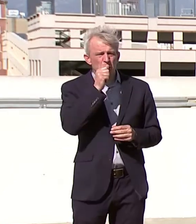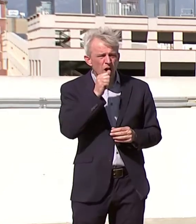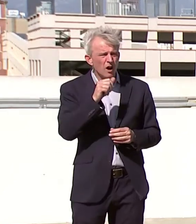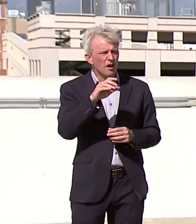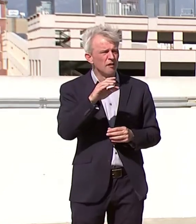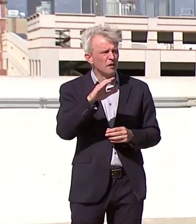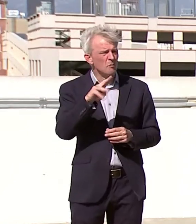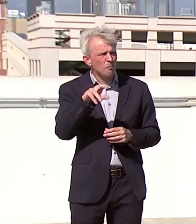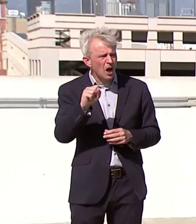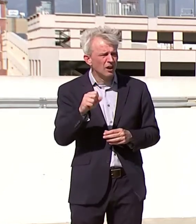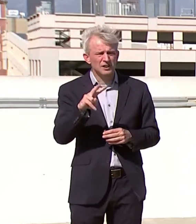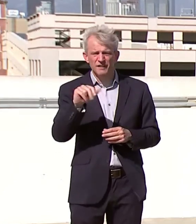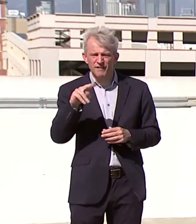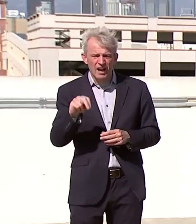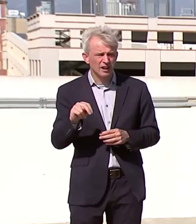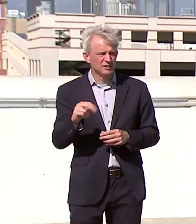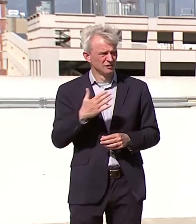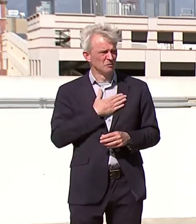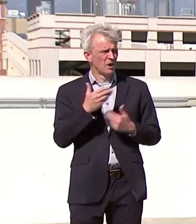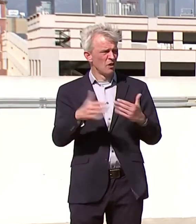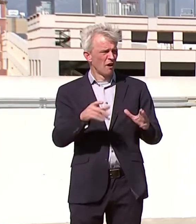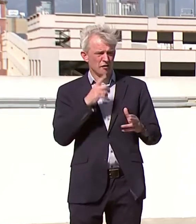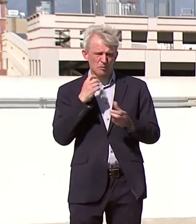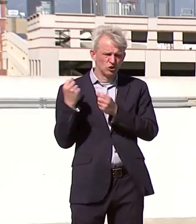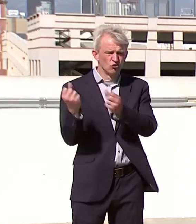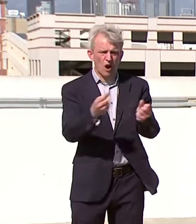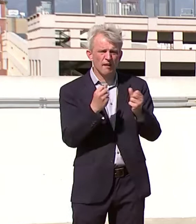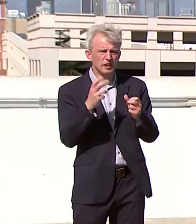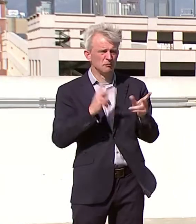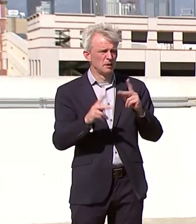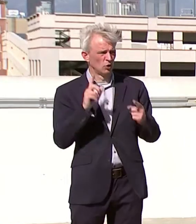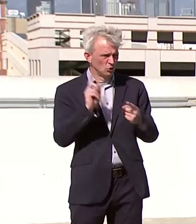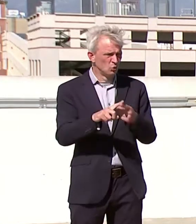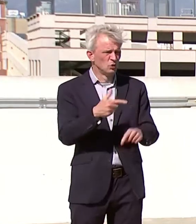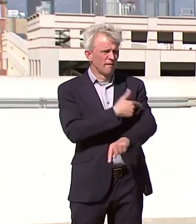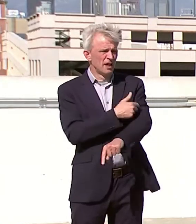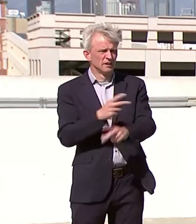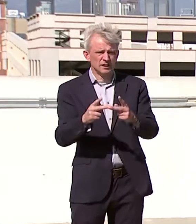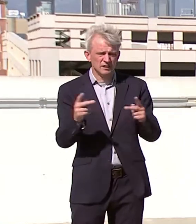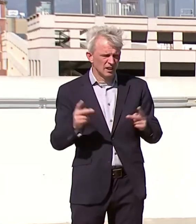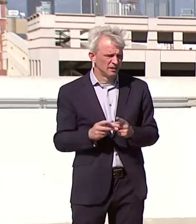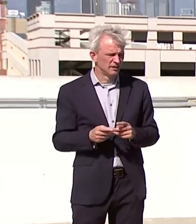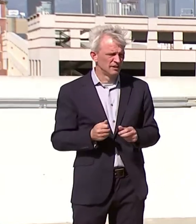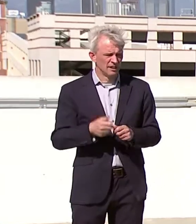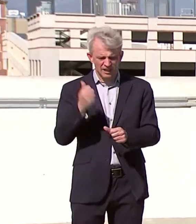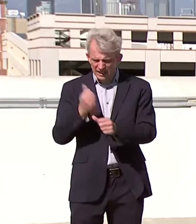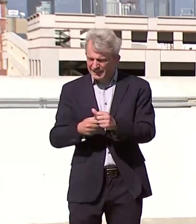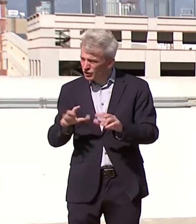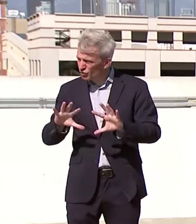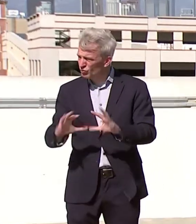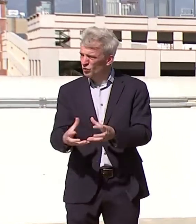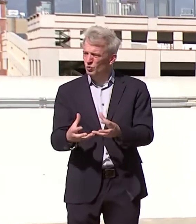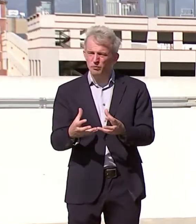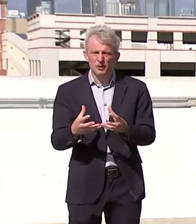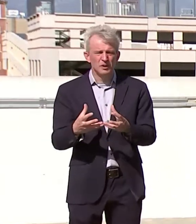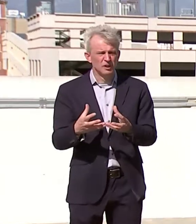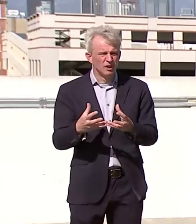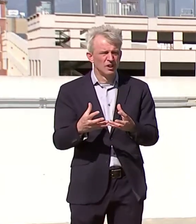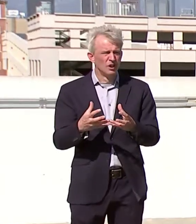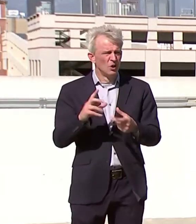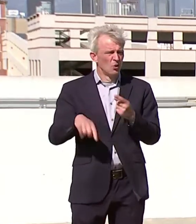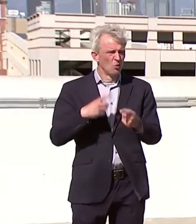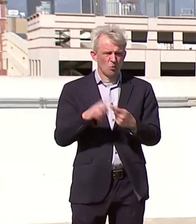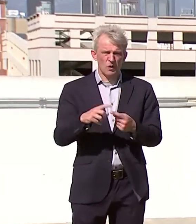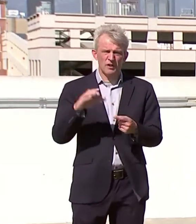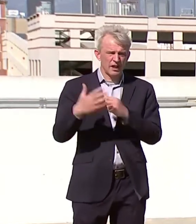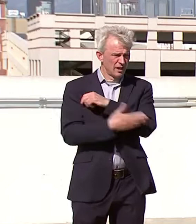driving CD neighbors to the vaccine sites. We've tackled each group as we've gotten the green light from